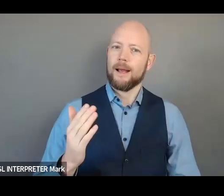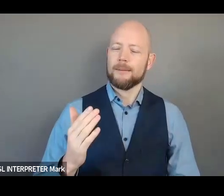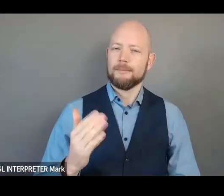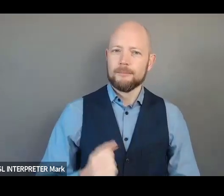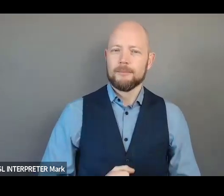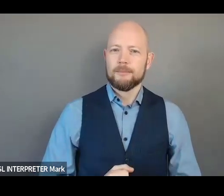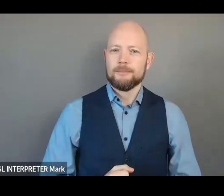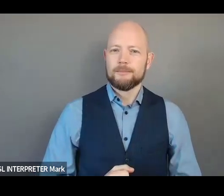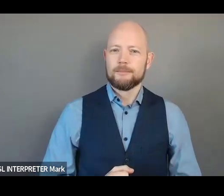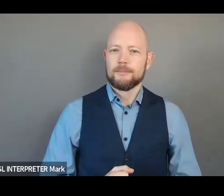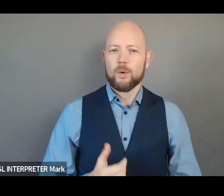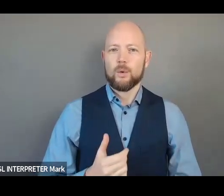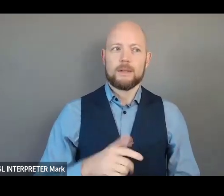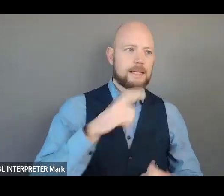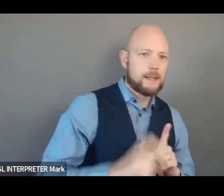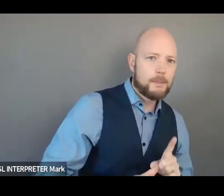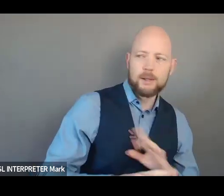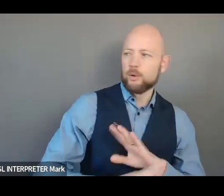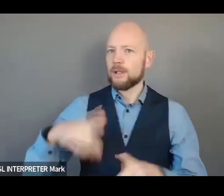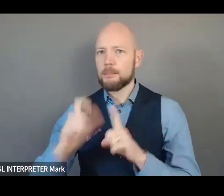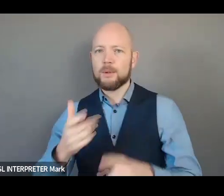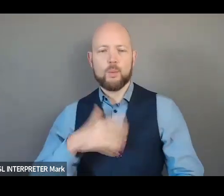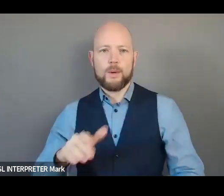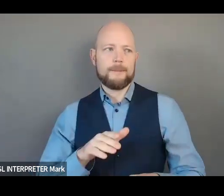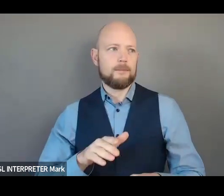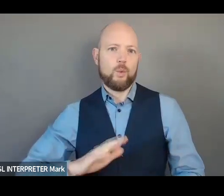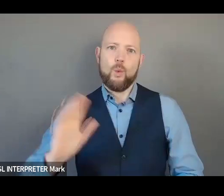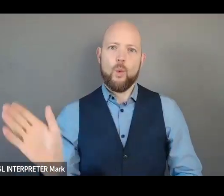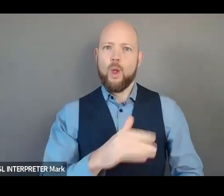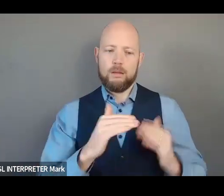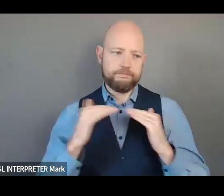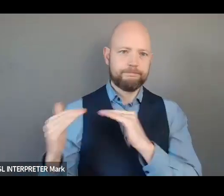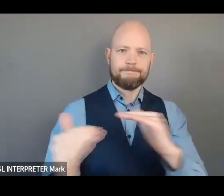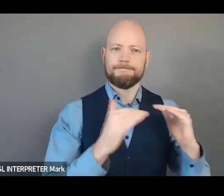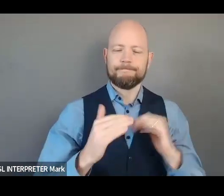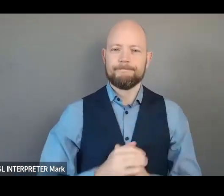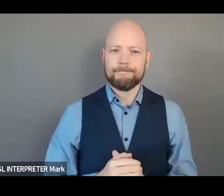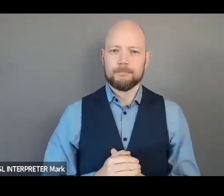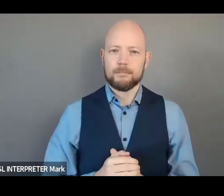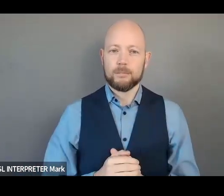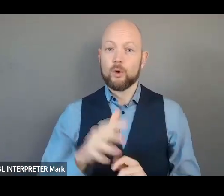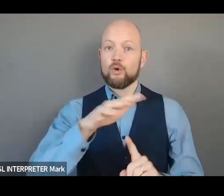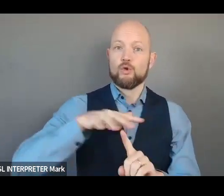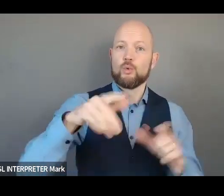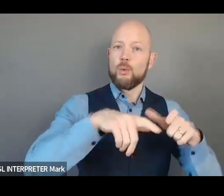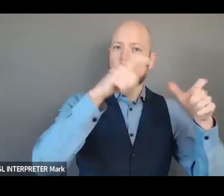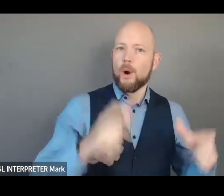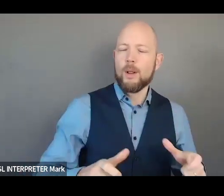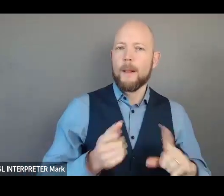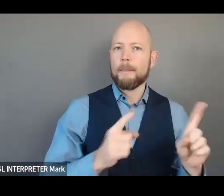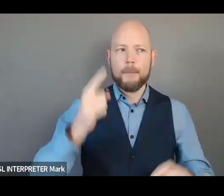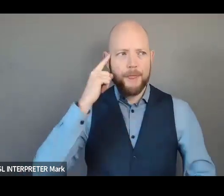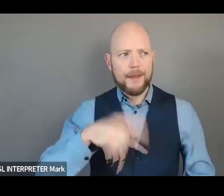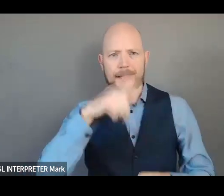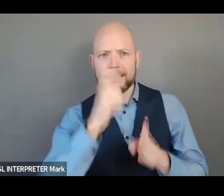disability. So the social model of disability would argue that people are not disabled by their quote-unquote impairments, they're disabled